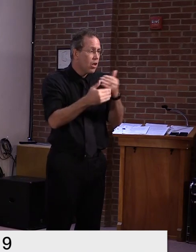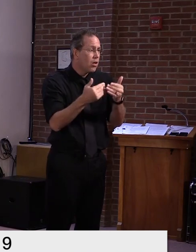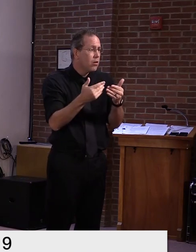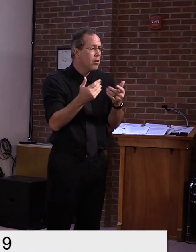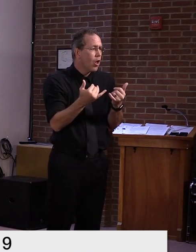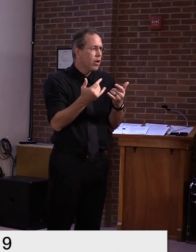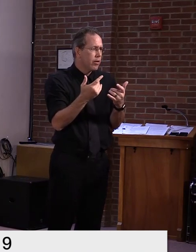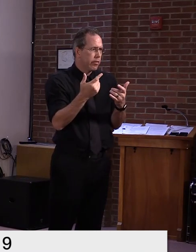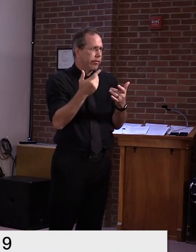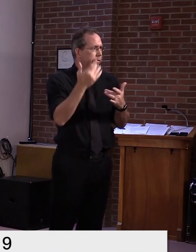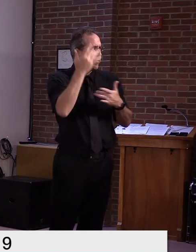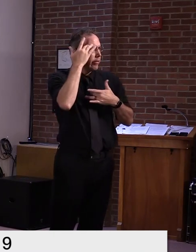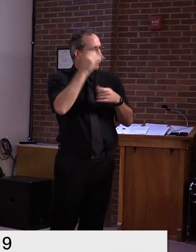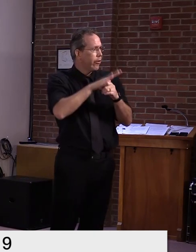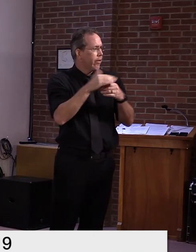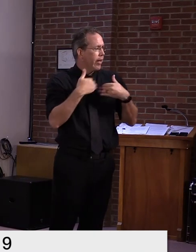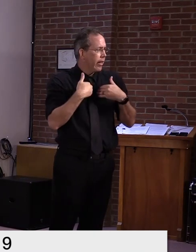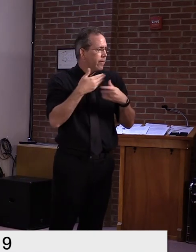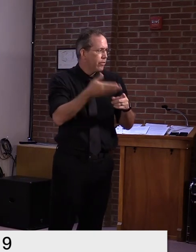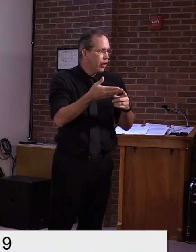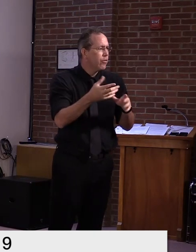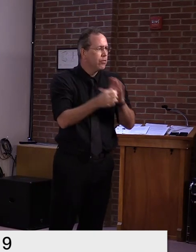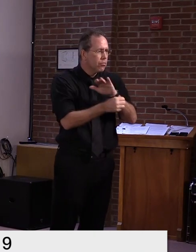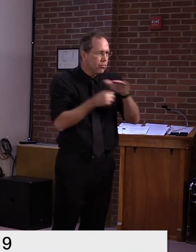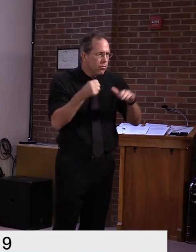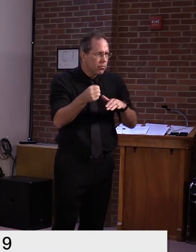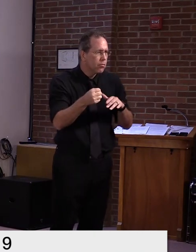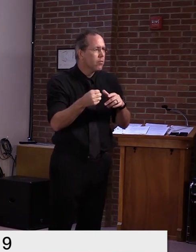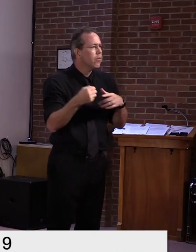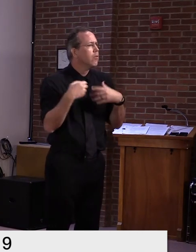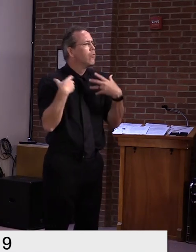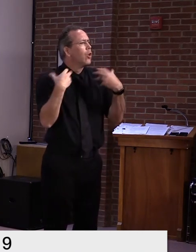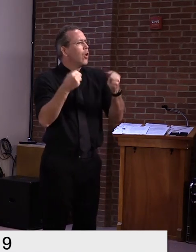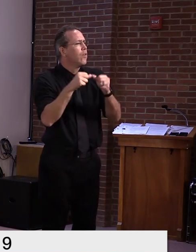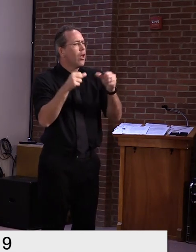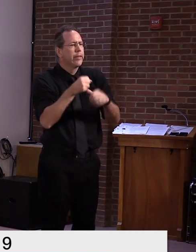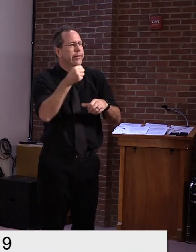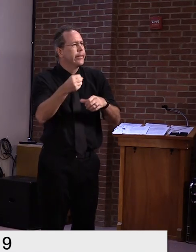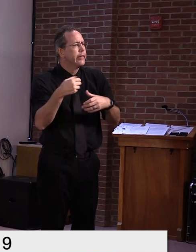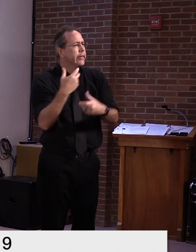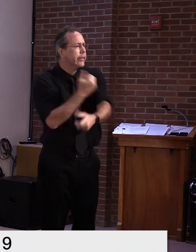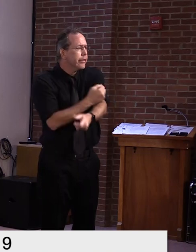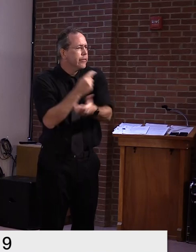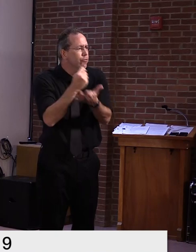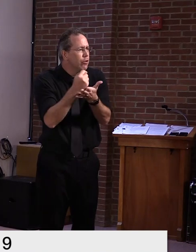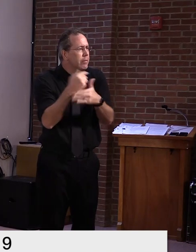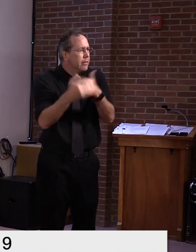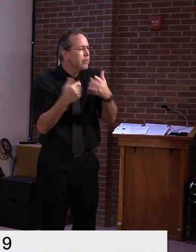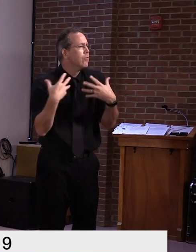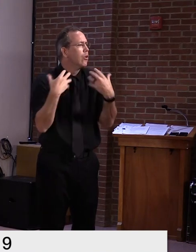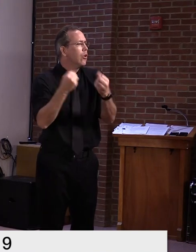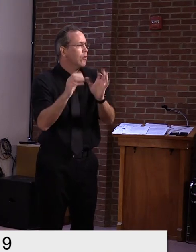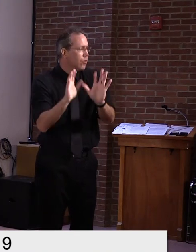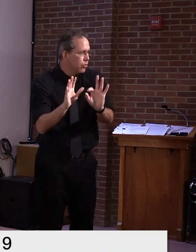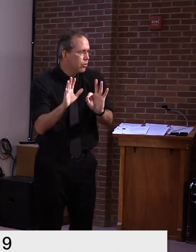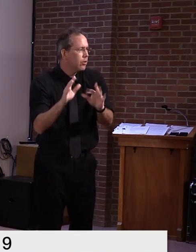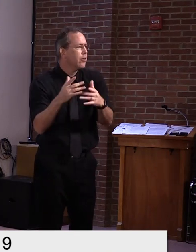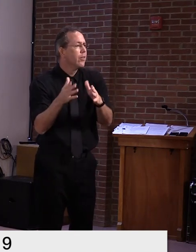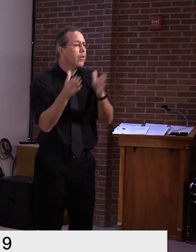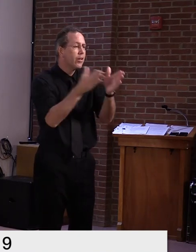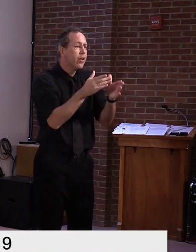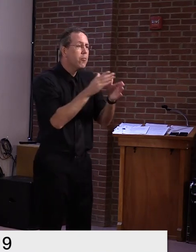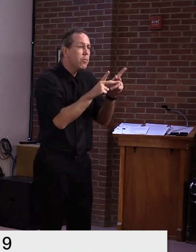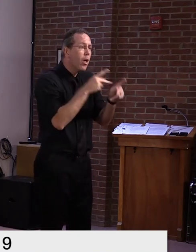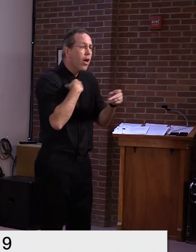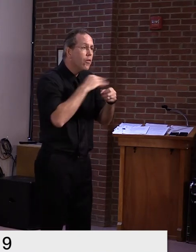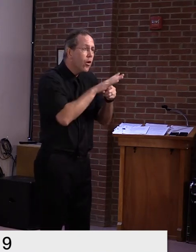are the positive unit, the non-positive unit, and the recovery unit. The recovery unit is ready to get